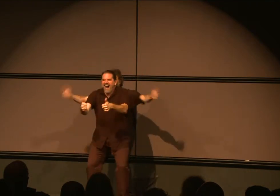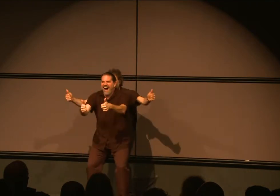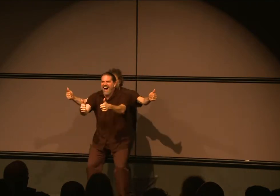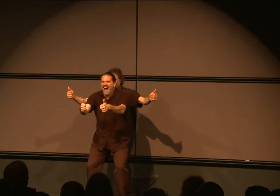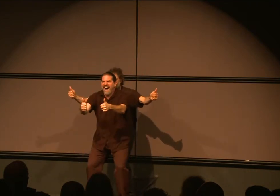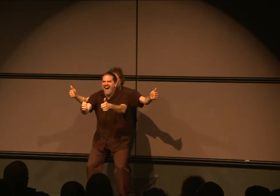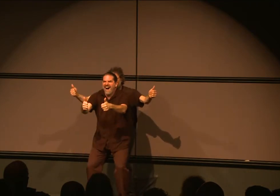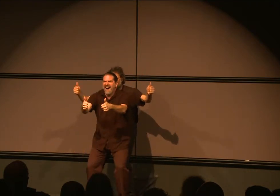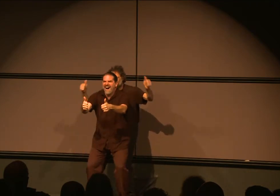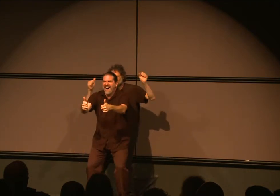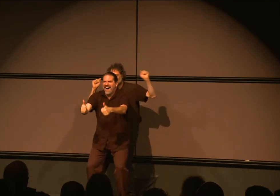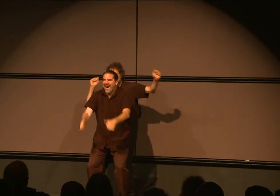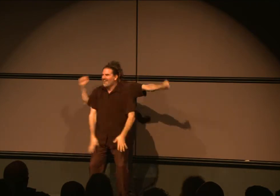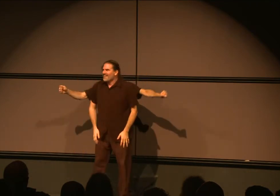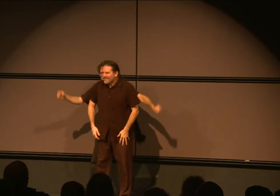Yeah!